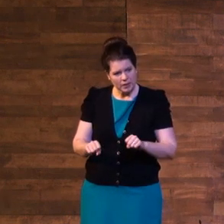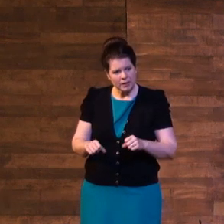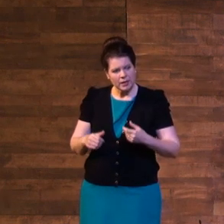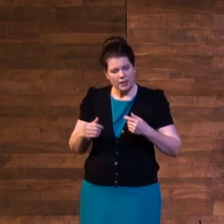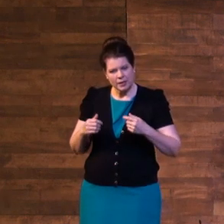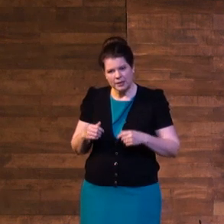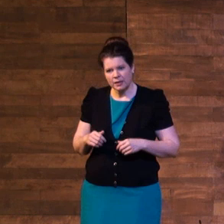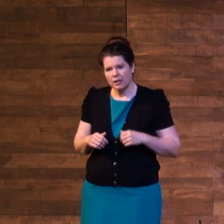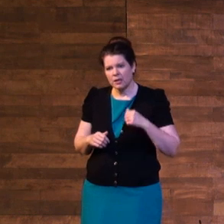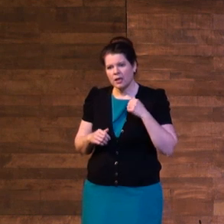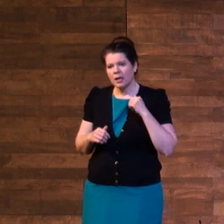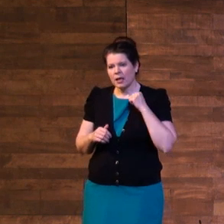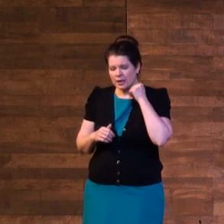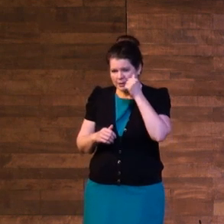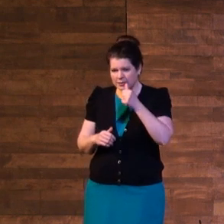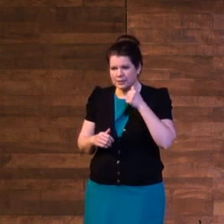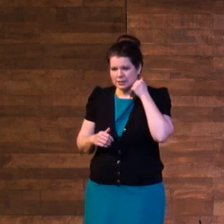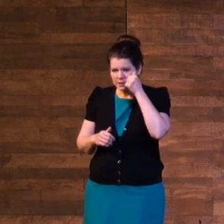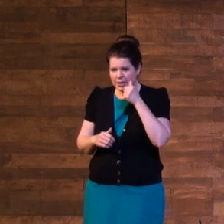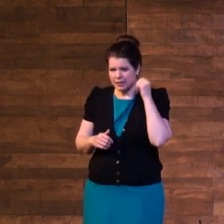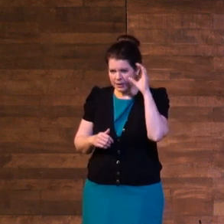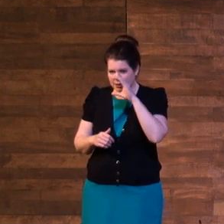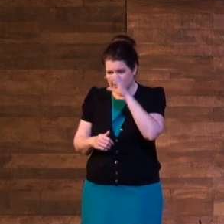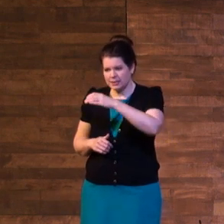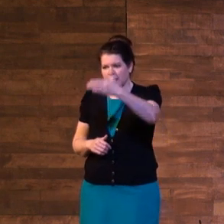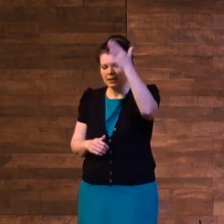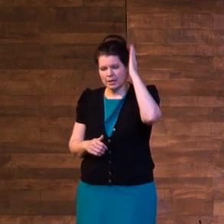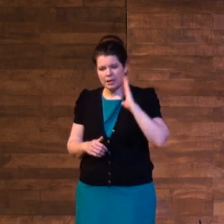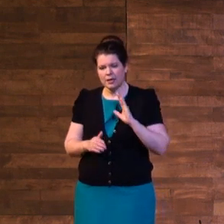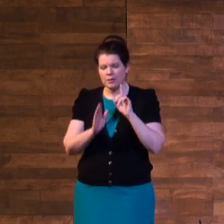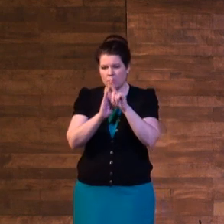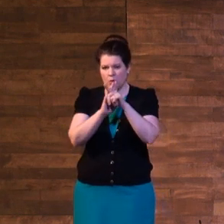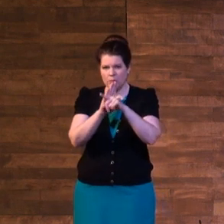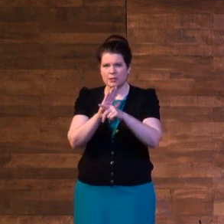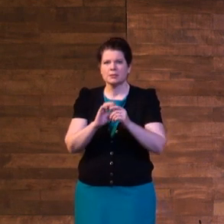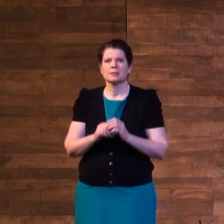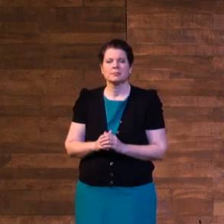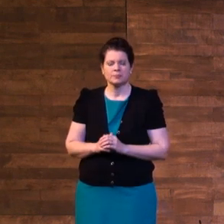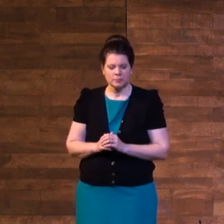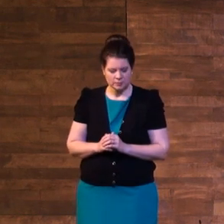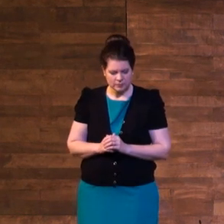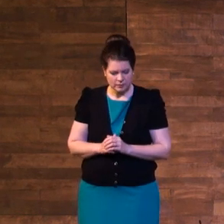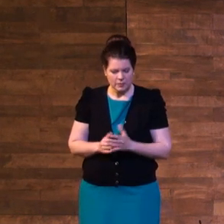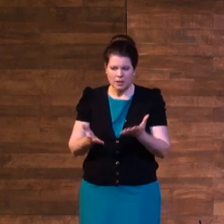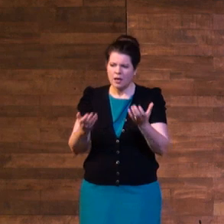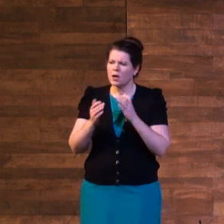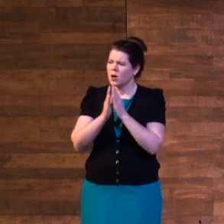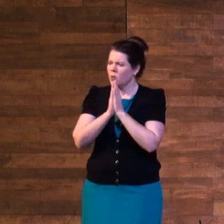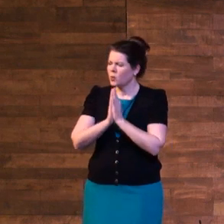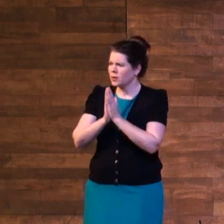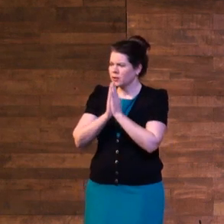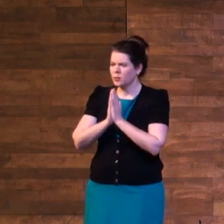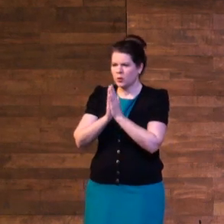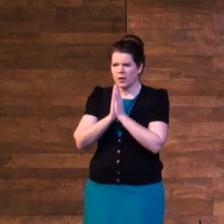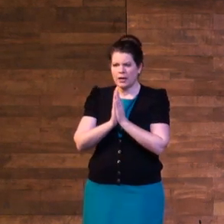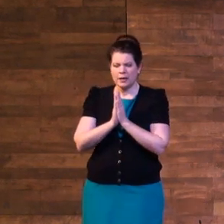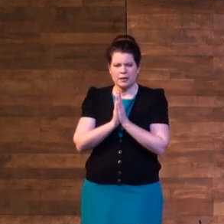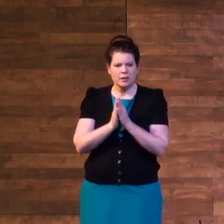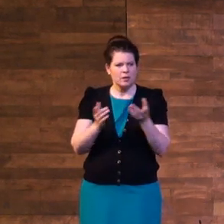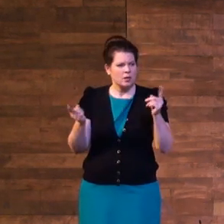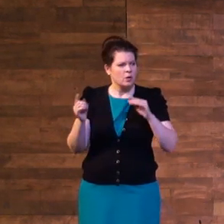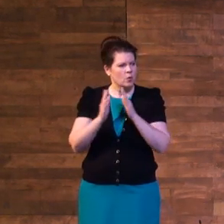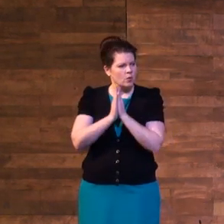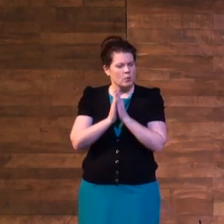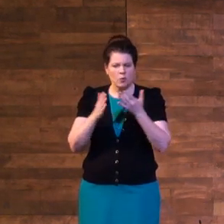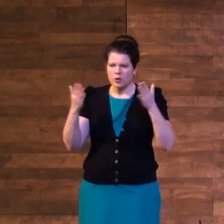And that's the lesson I want to leave you with. I'd like to pray for us, and then after the prayer, we'll have some singing,